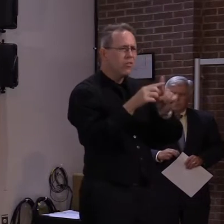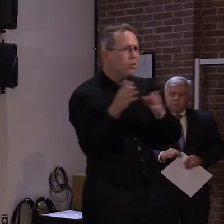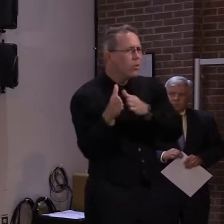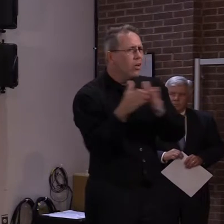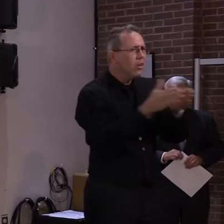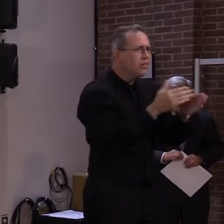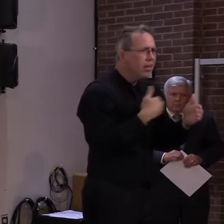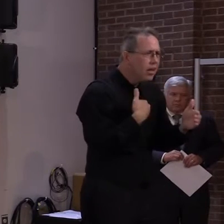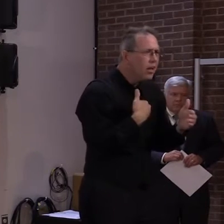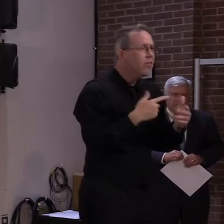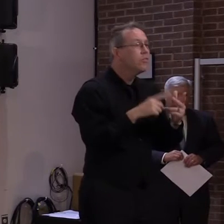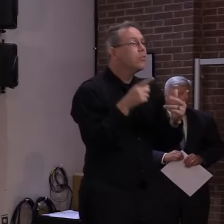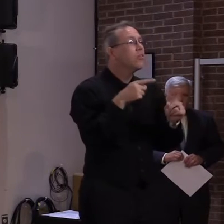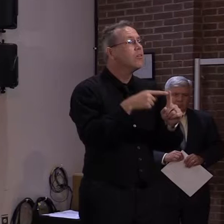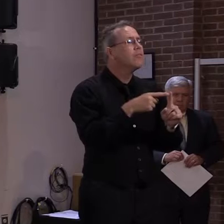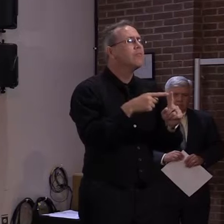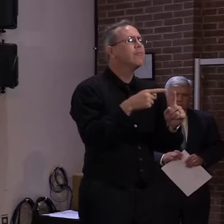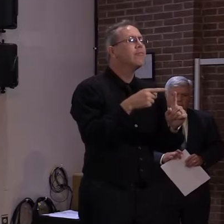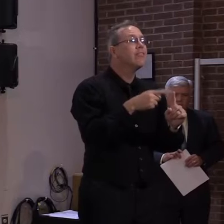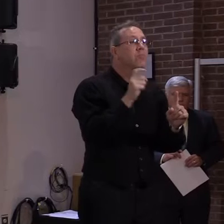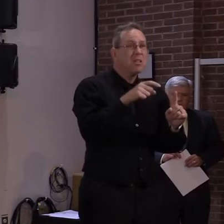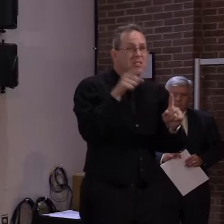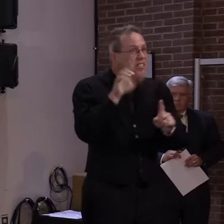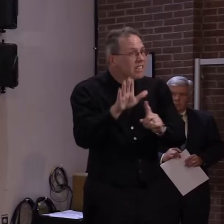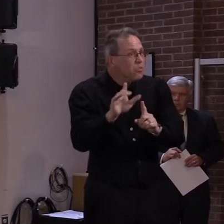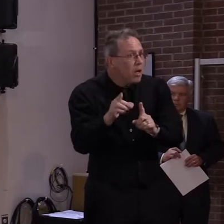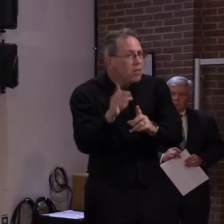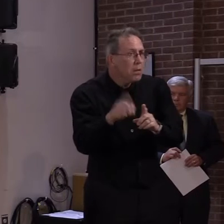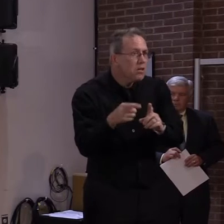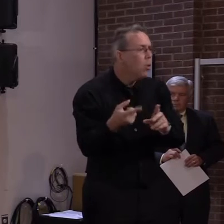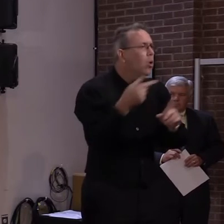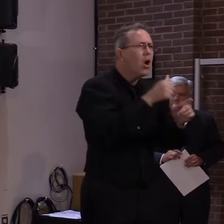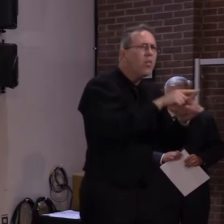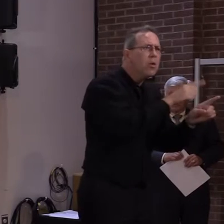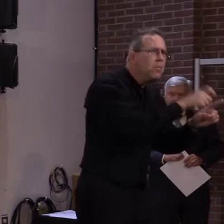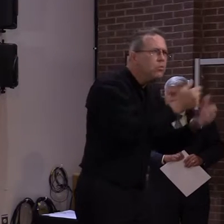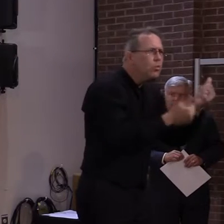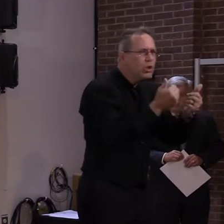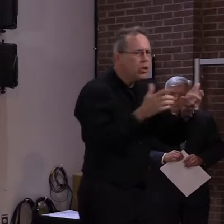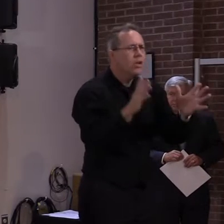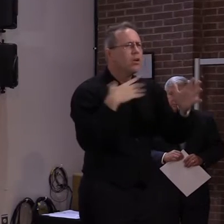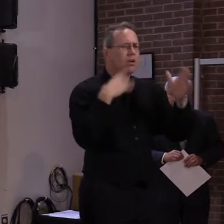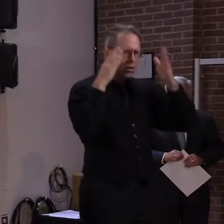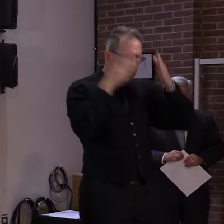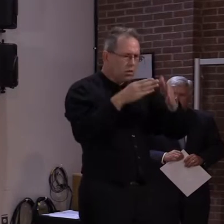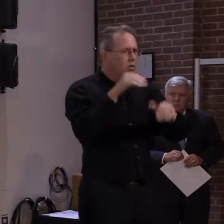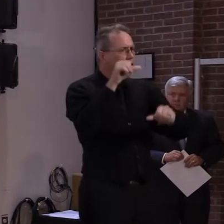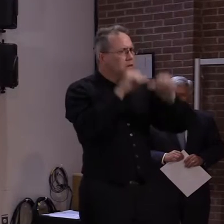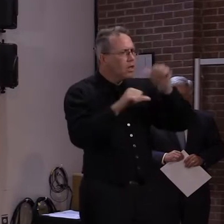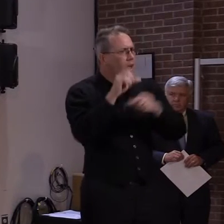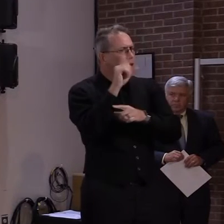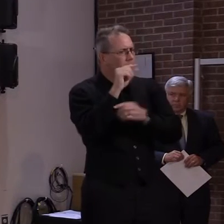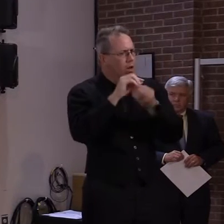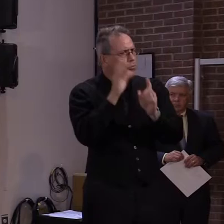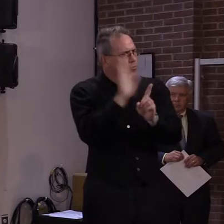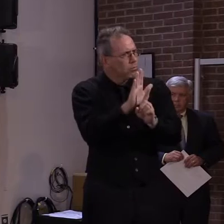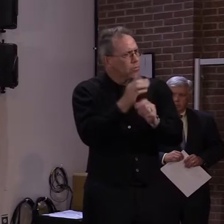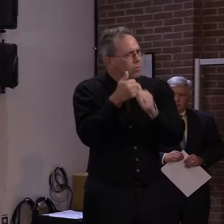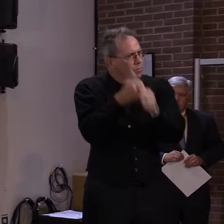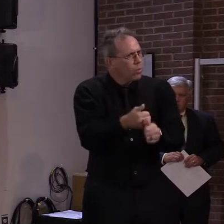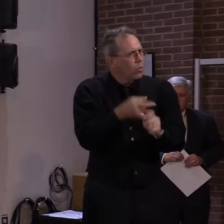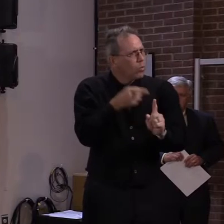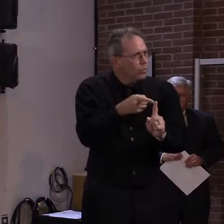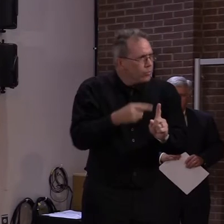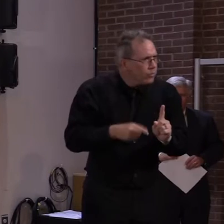different strategies, criticized our priorities, demanded more, or protested for